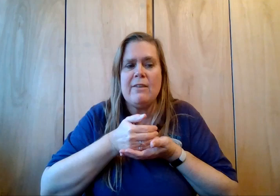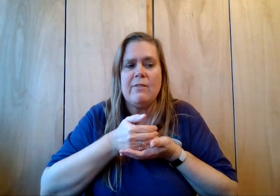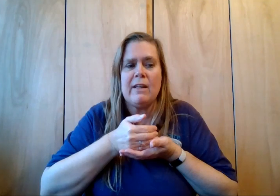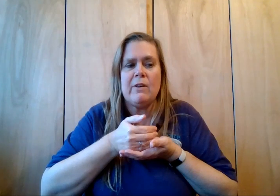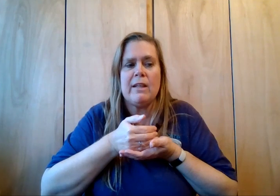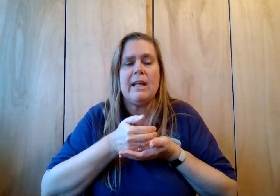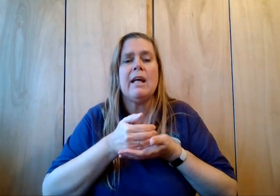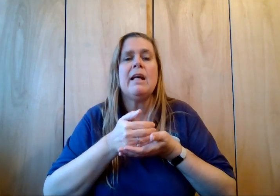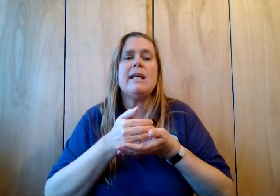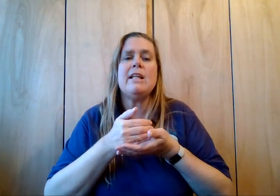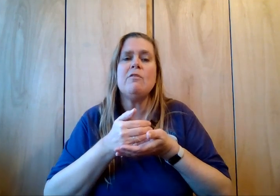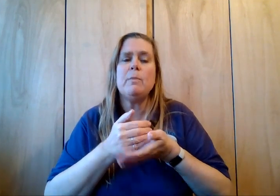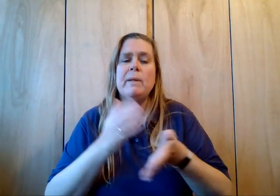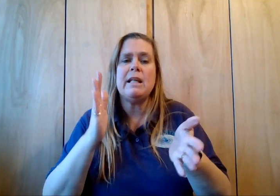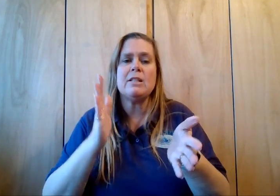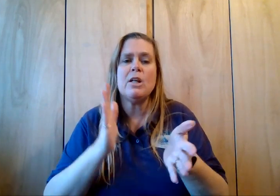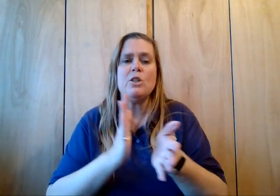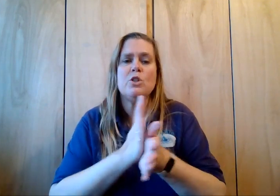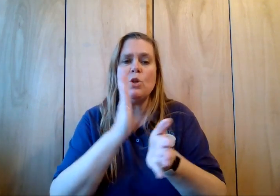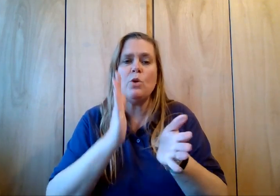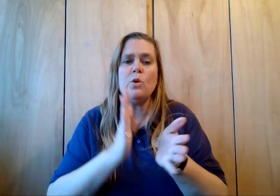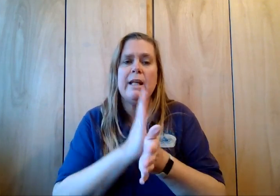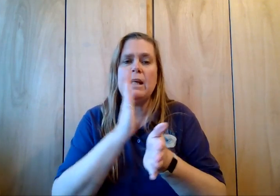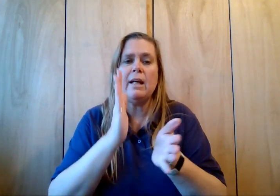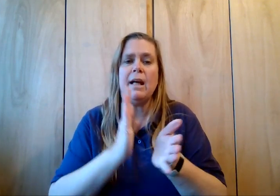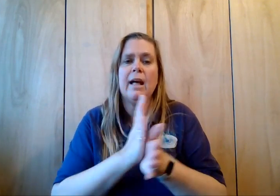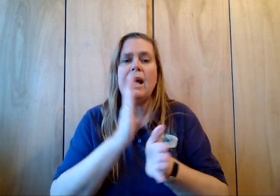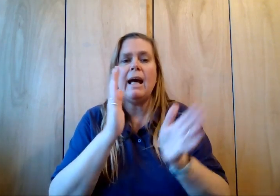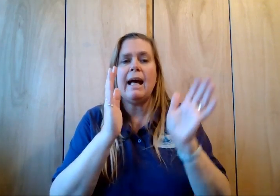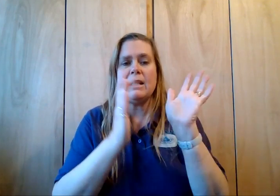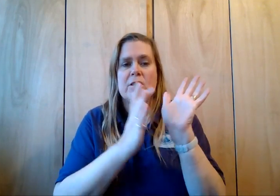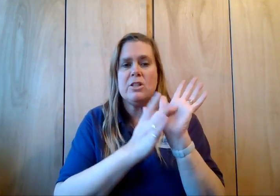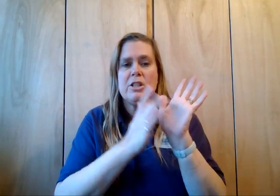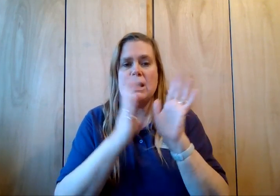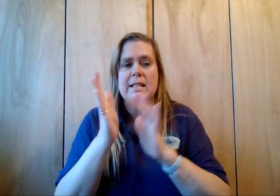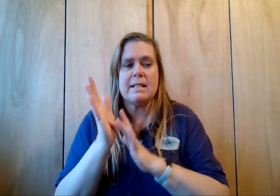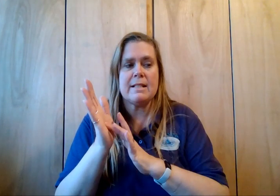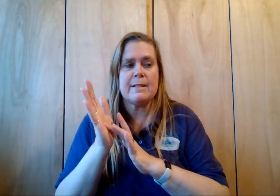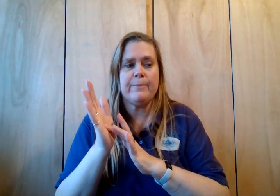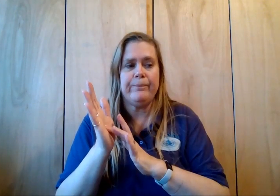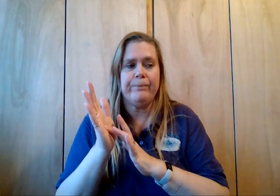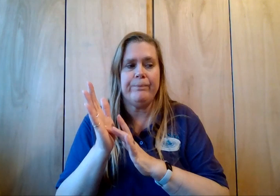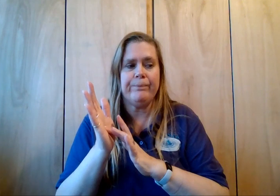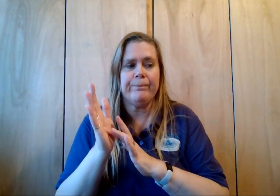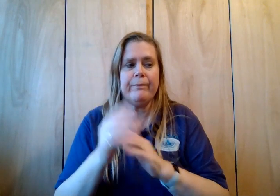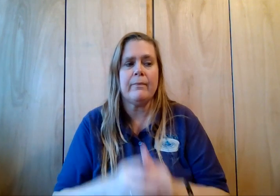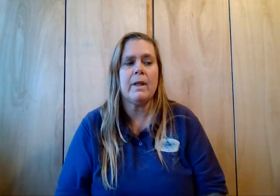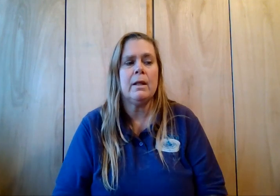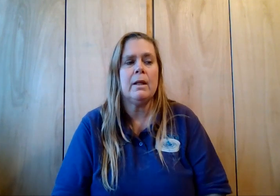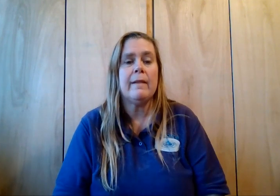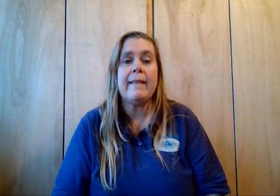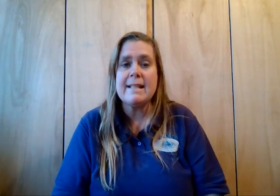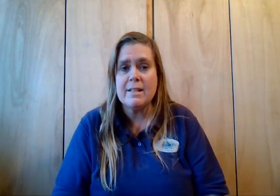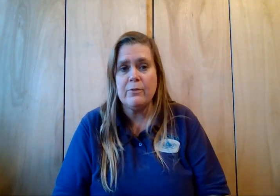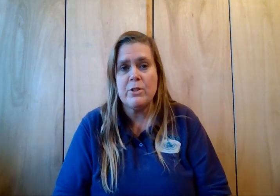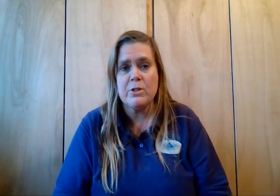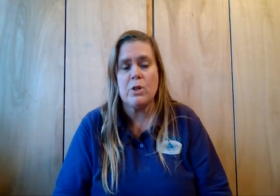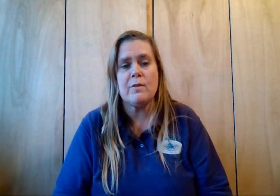everything. Then you repeat joy and Jesus. That's the first chorus. That's the